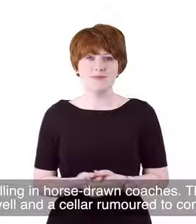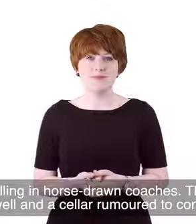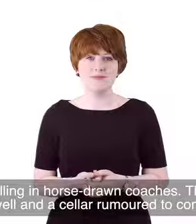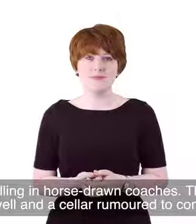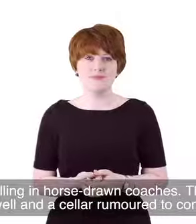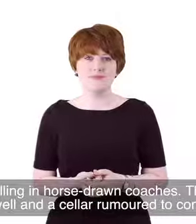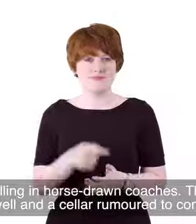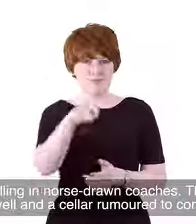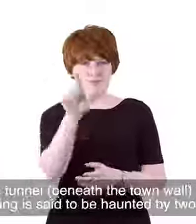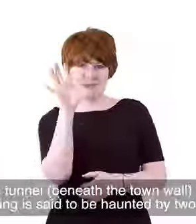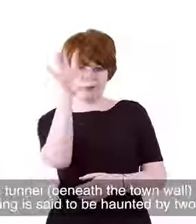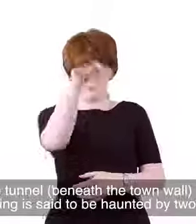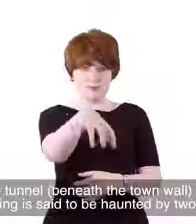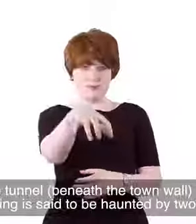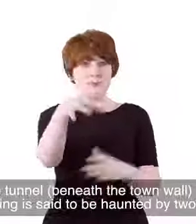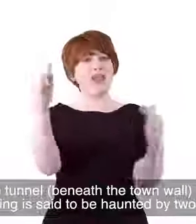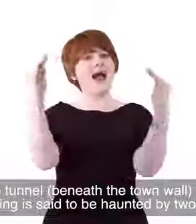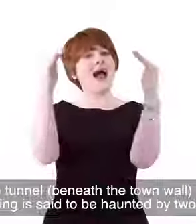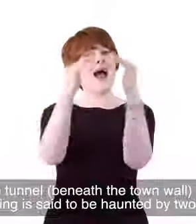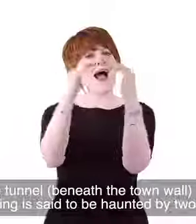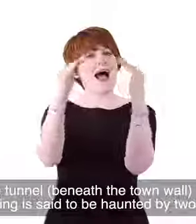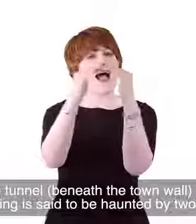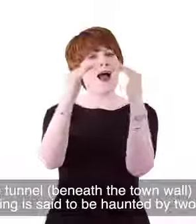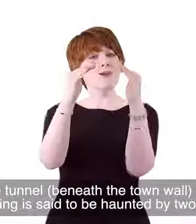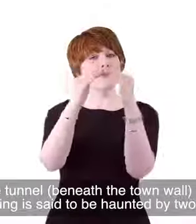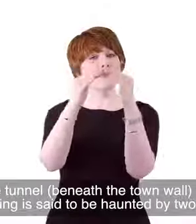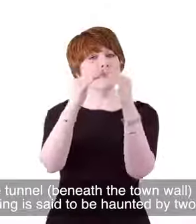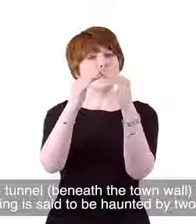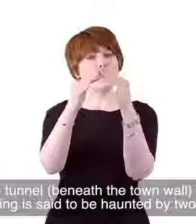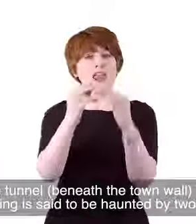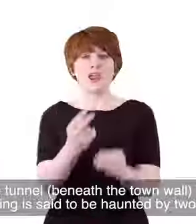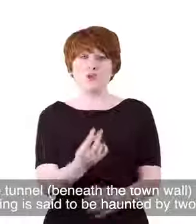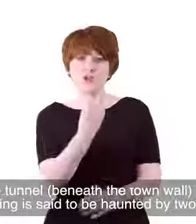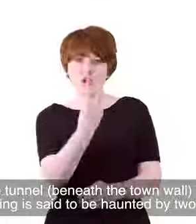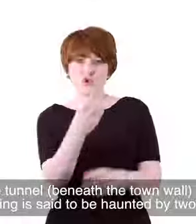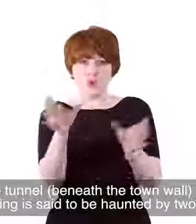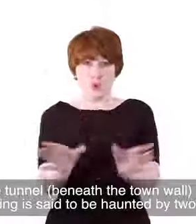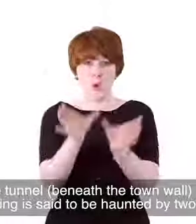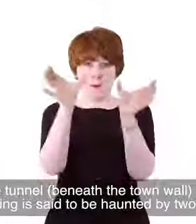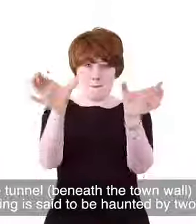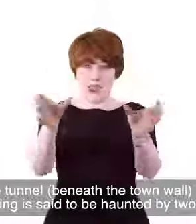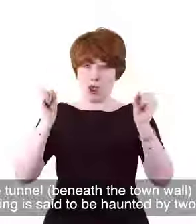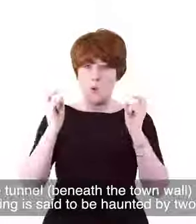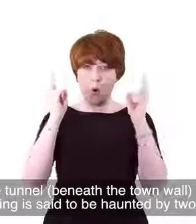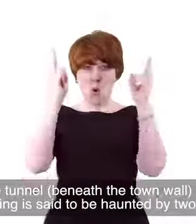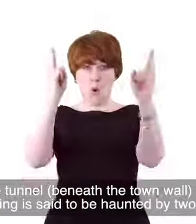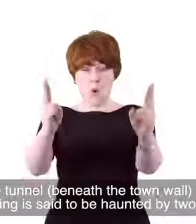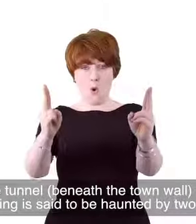a cellar rumoured to conceal a secret escape tunnel beneath the town wall to the quay. The building is said to be haunted by